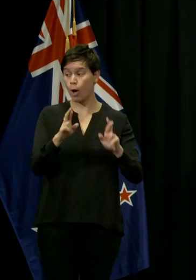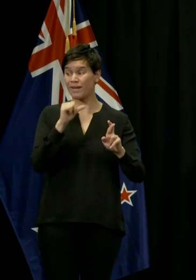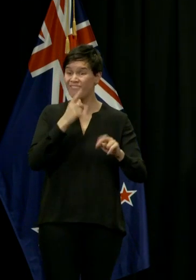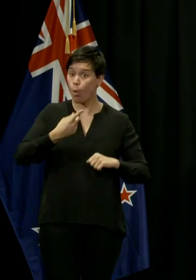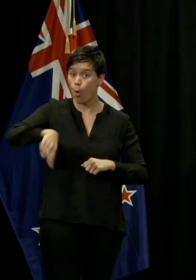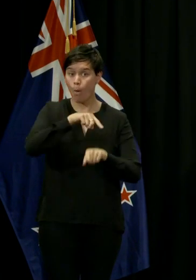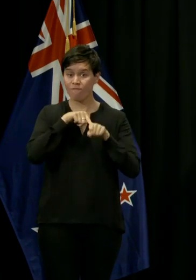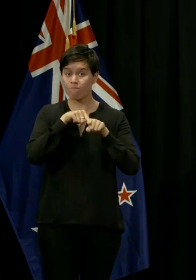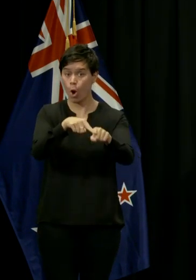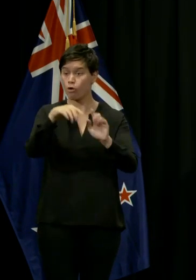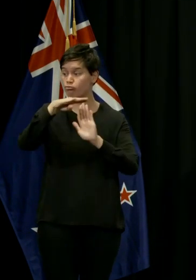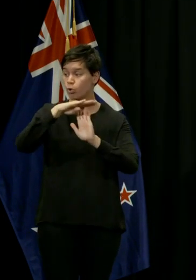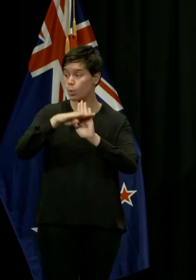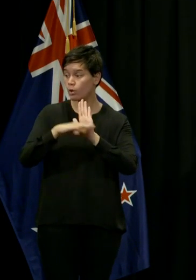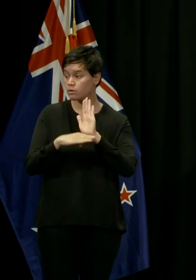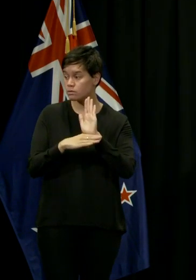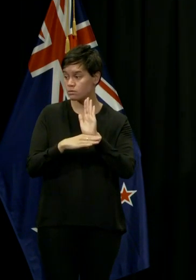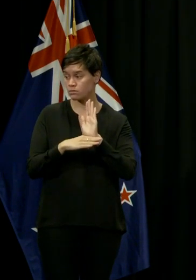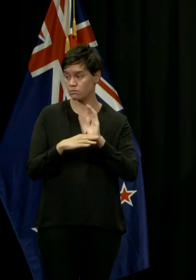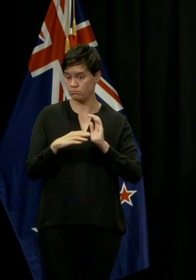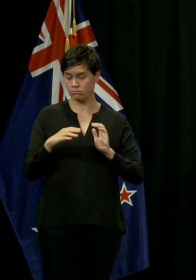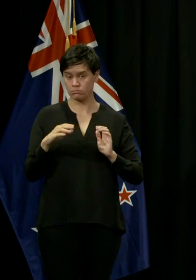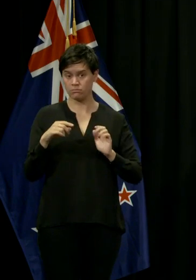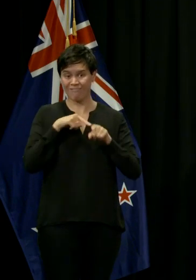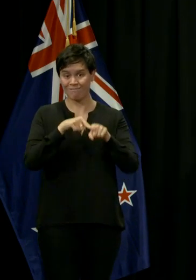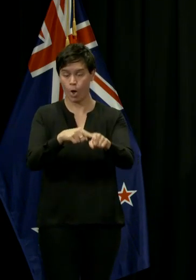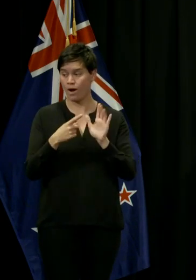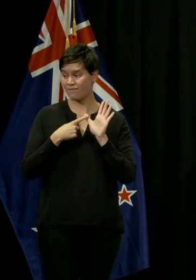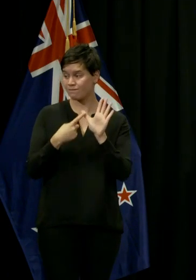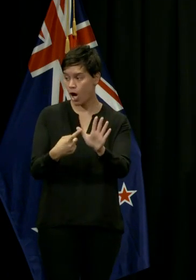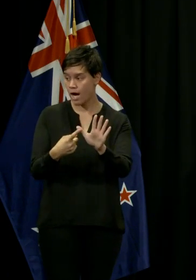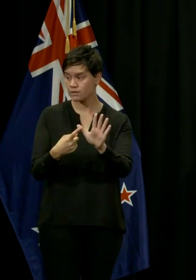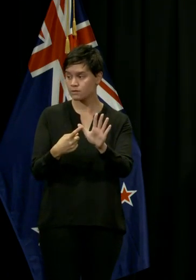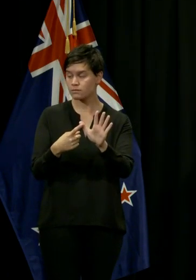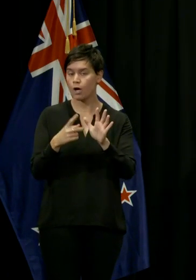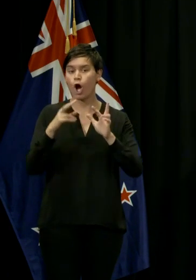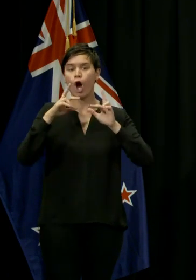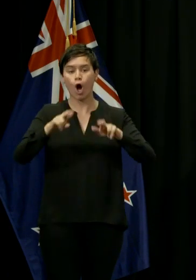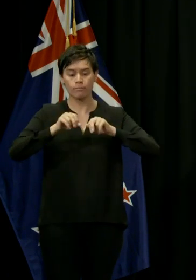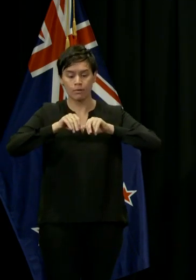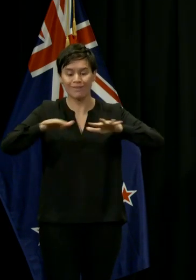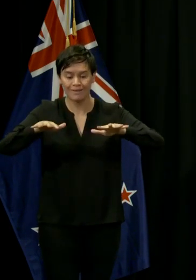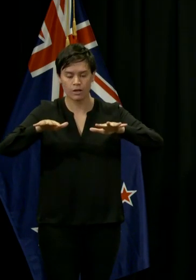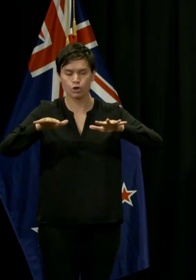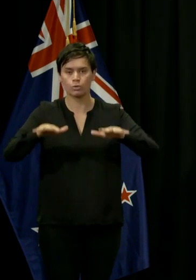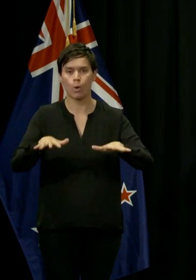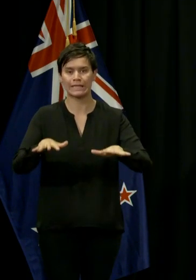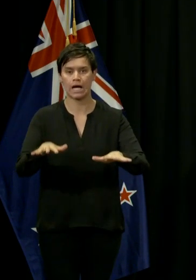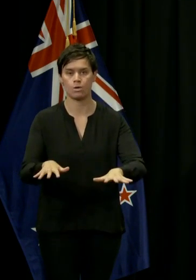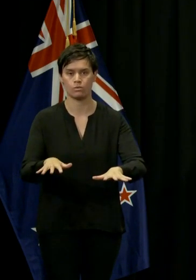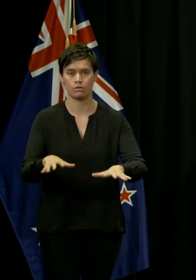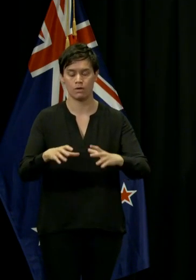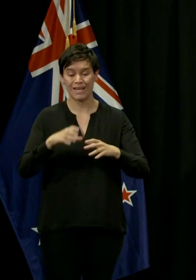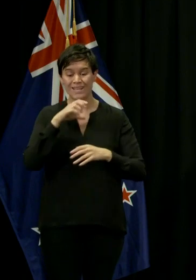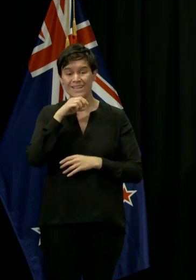the expectations that we've set out today, we will continue, we hope to see a slow in the trend of cases. If